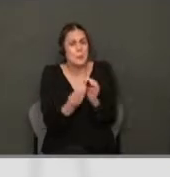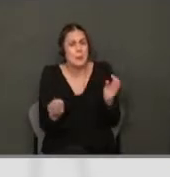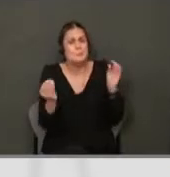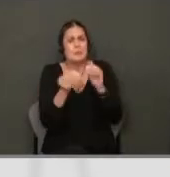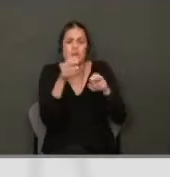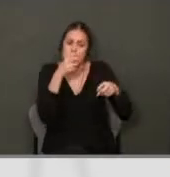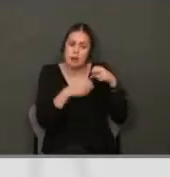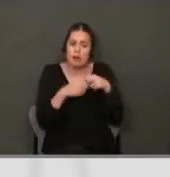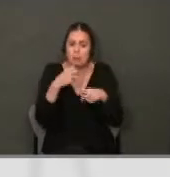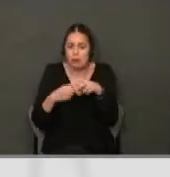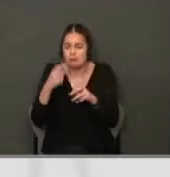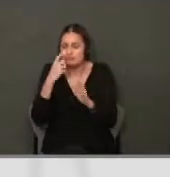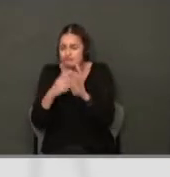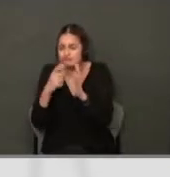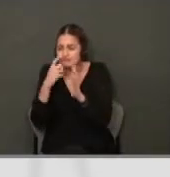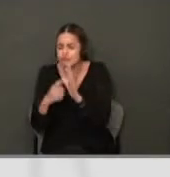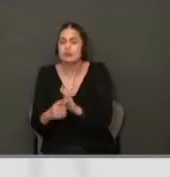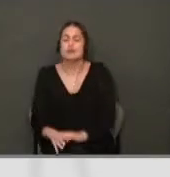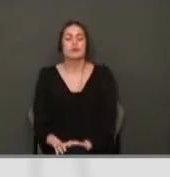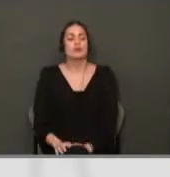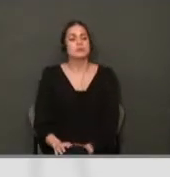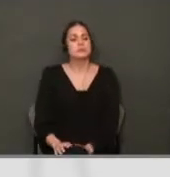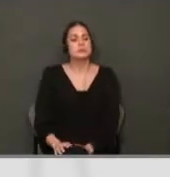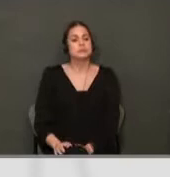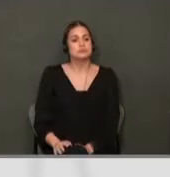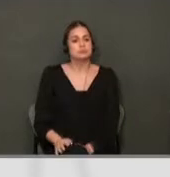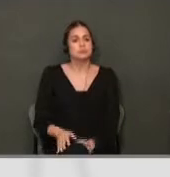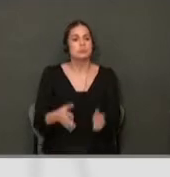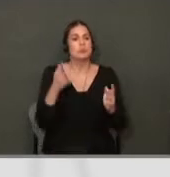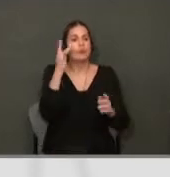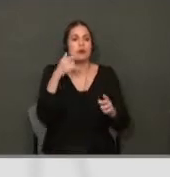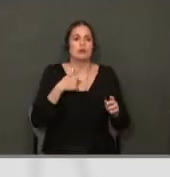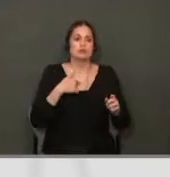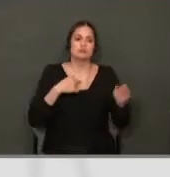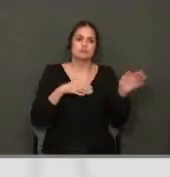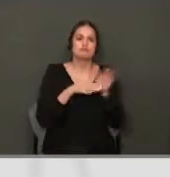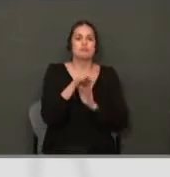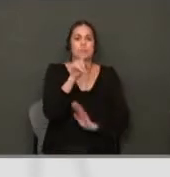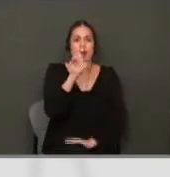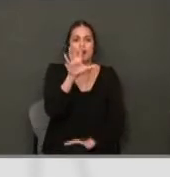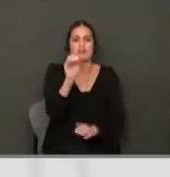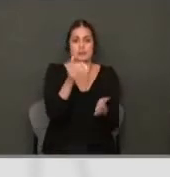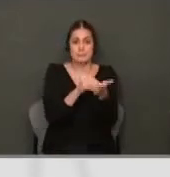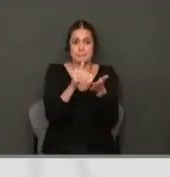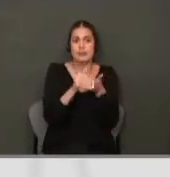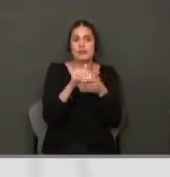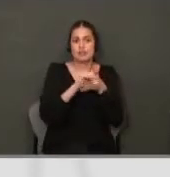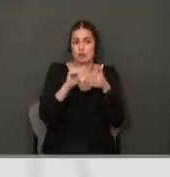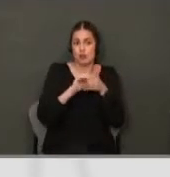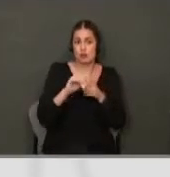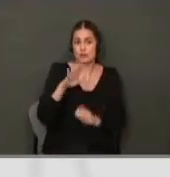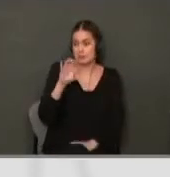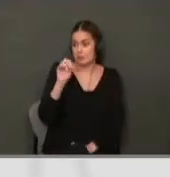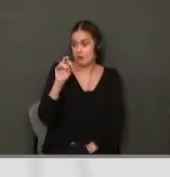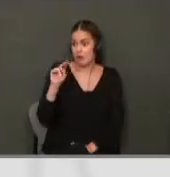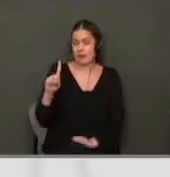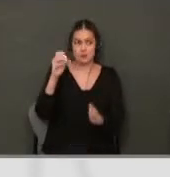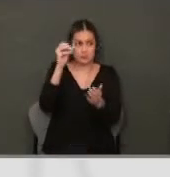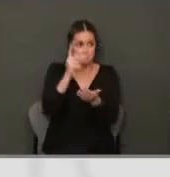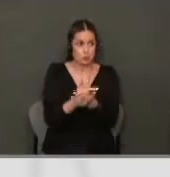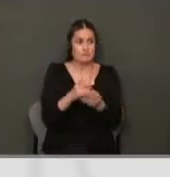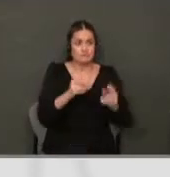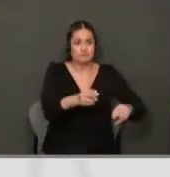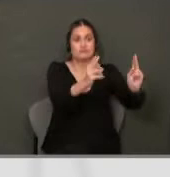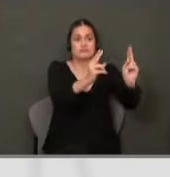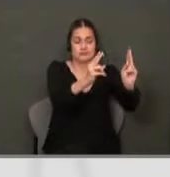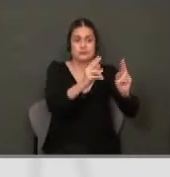an issue for us. That's one of the reasons why we're accelerating the $150 million that the voters just approved and trying to push this